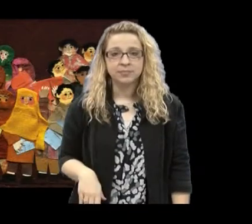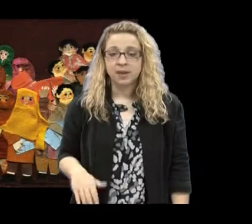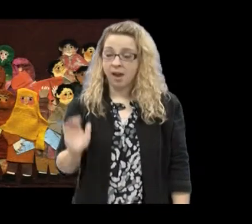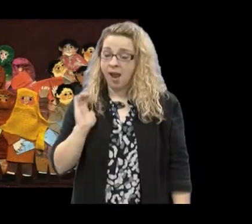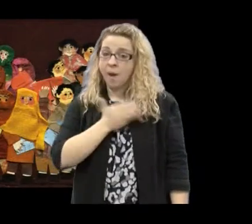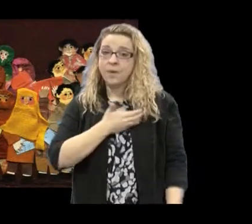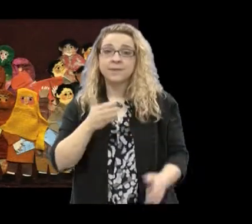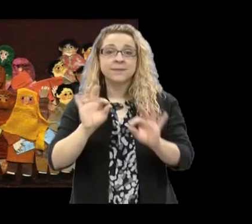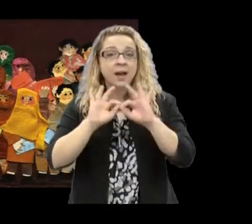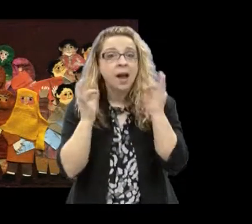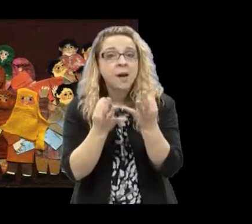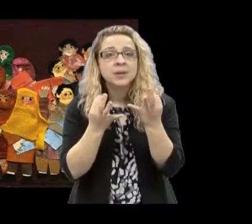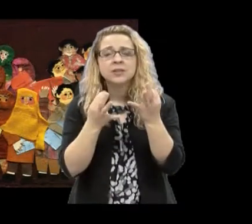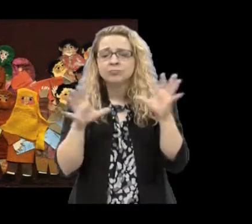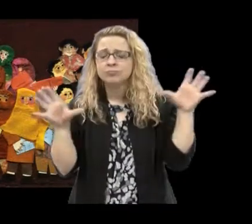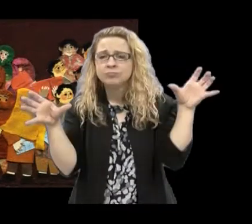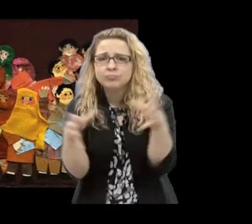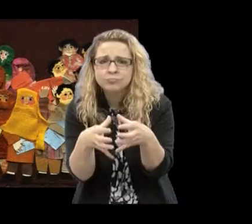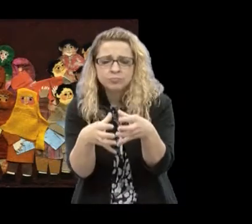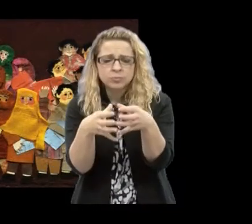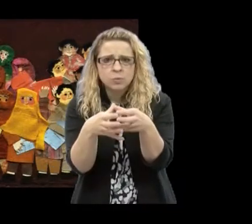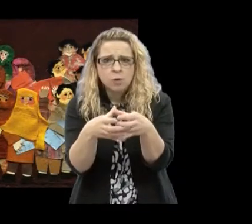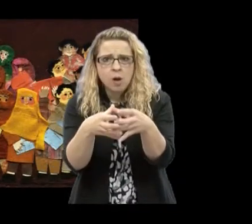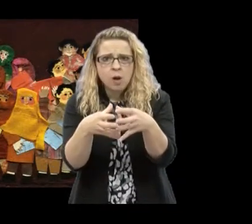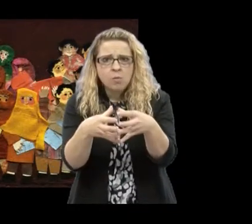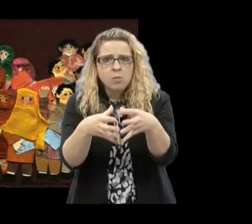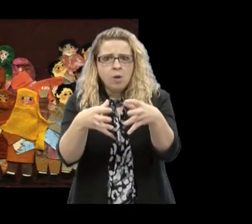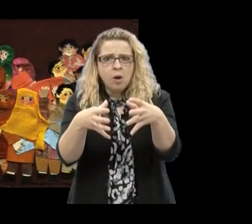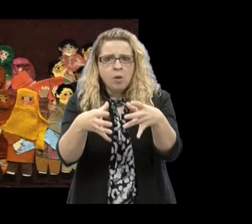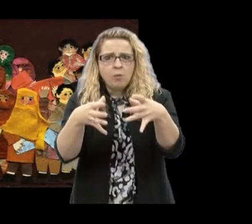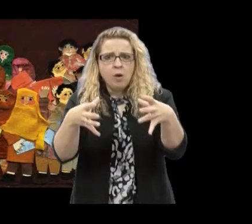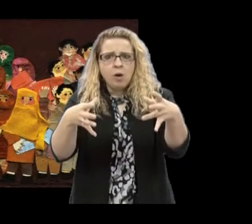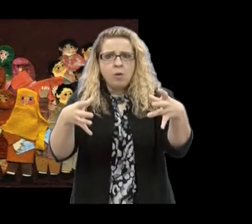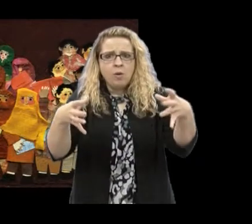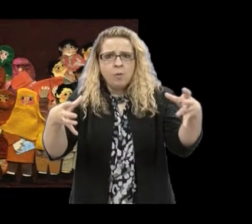Our families grow and gather the food we eat.